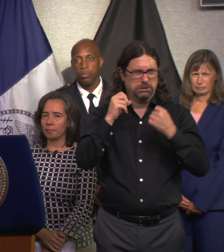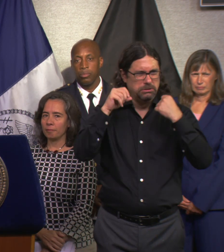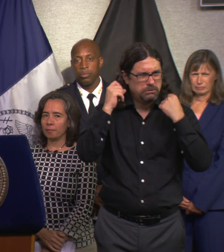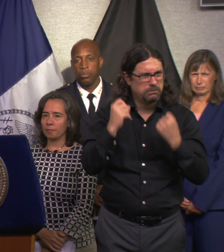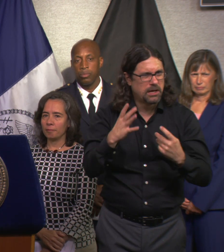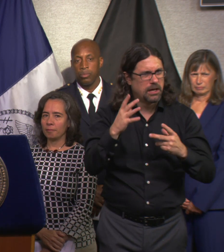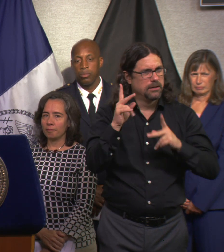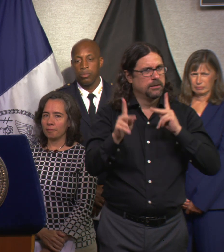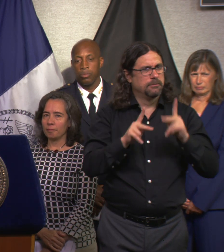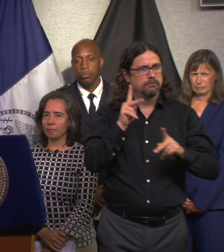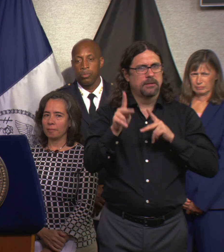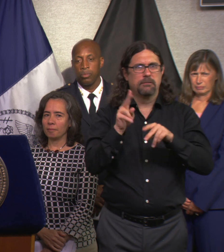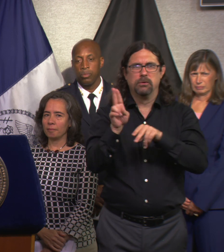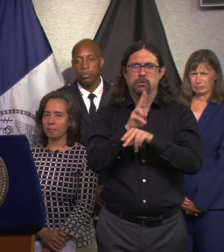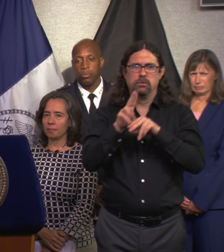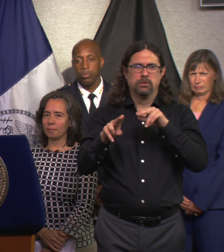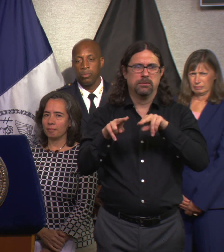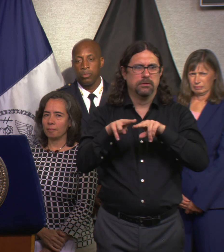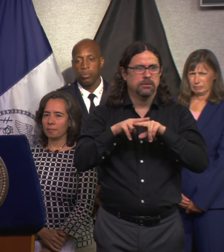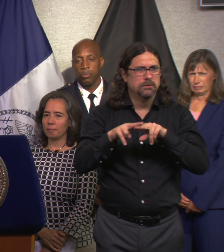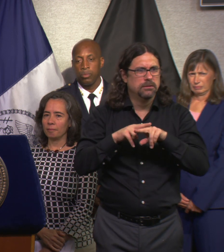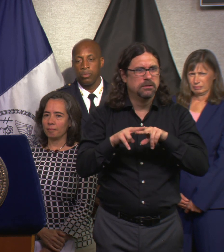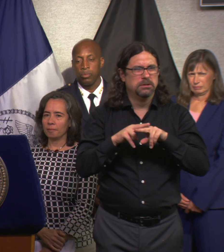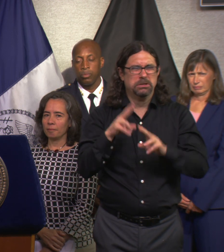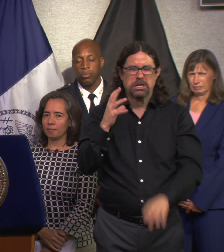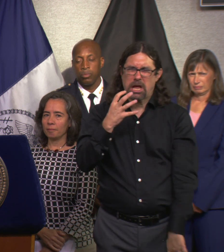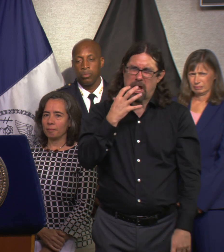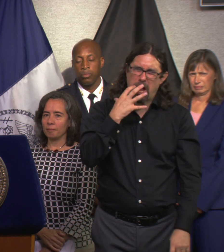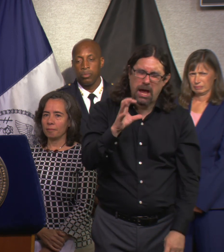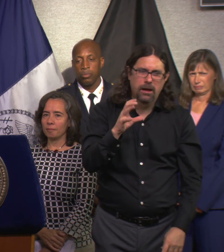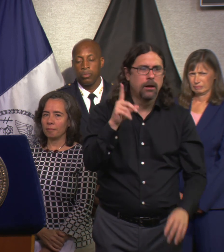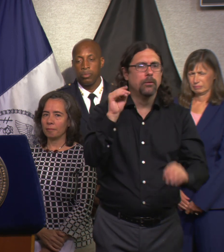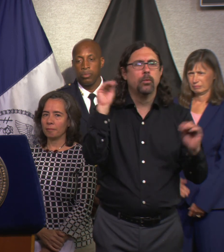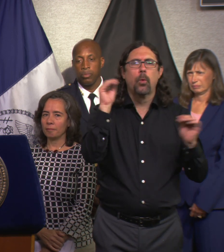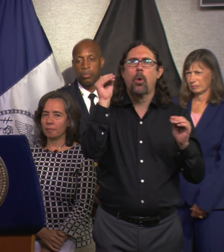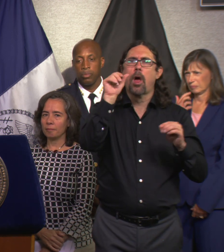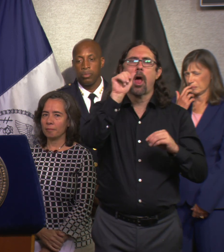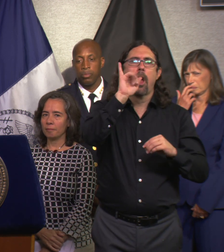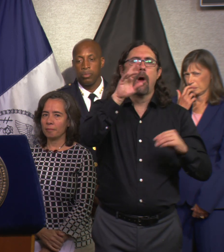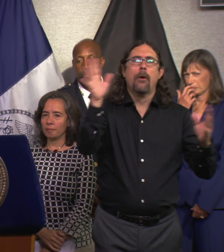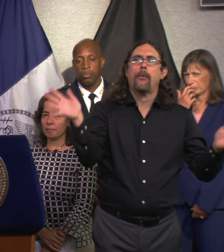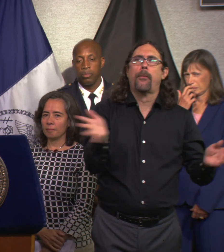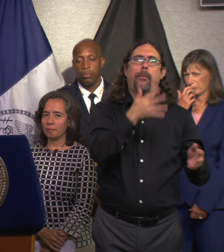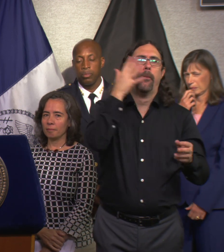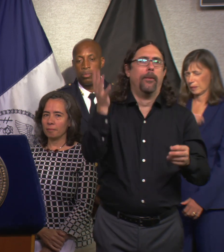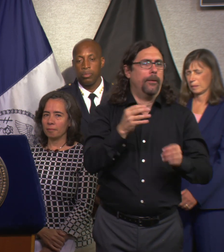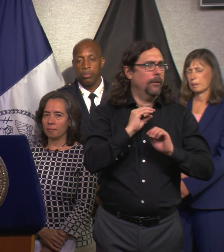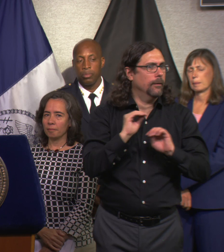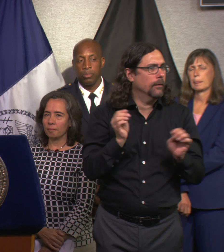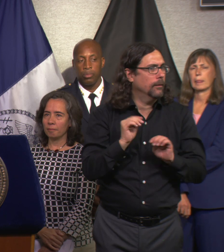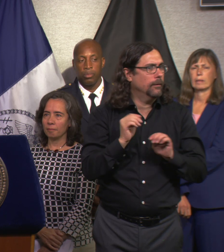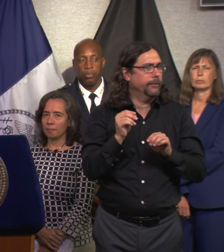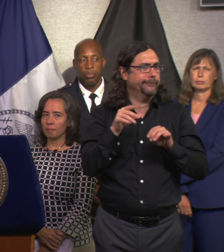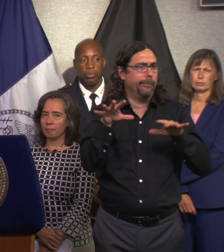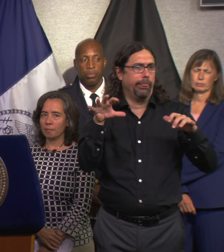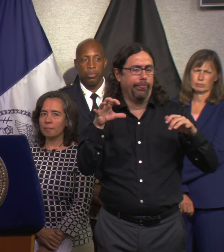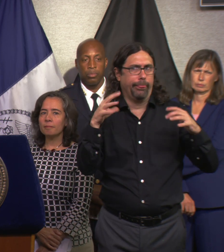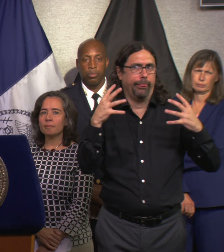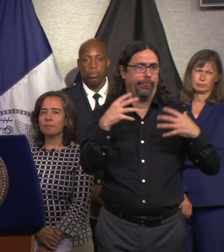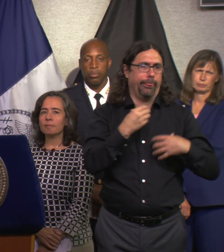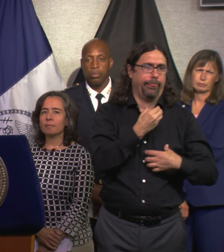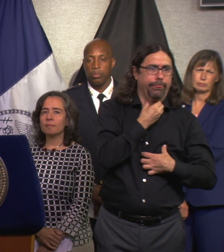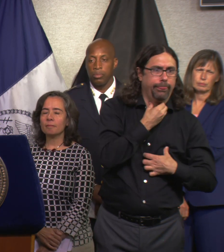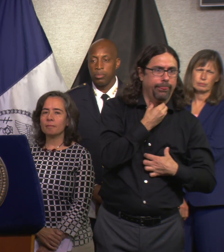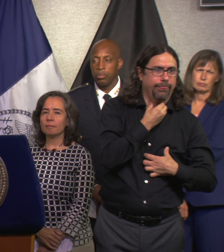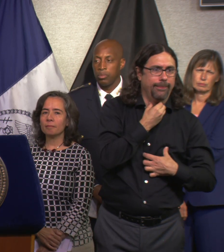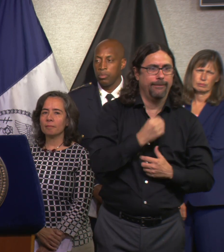the trains are not running efficiently, they can't quickly get onto an hopefully air-conditioned car. Can you talk a little more about that? And for the health